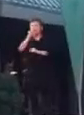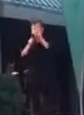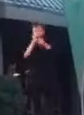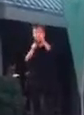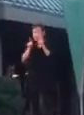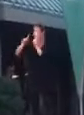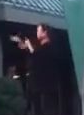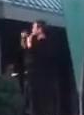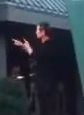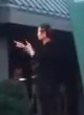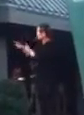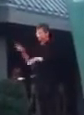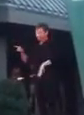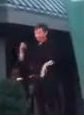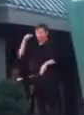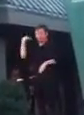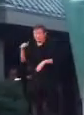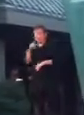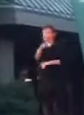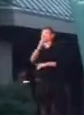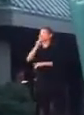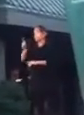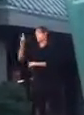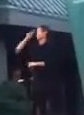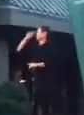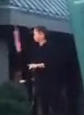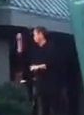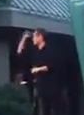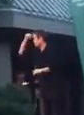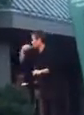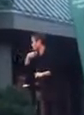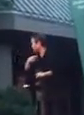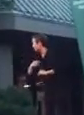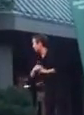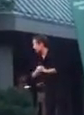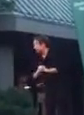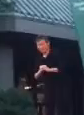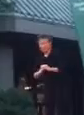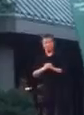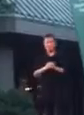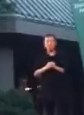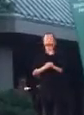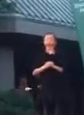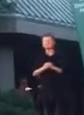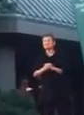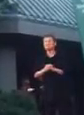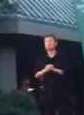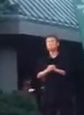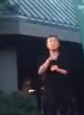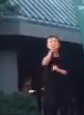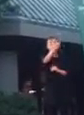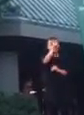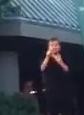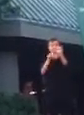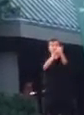answered very quickly. And he kept on answering, and back and forth, and back and forth. That boy was smart. And the priest